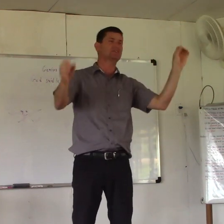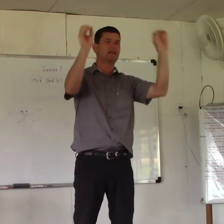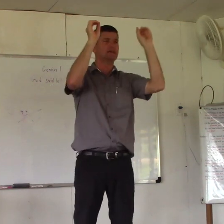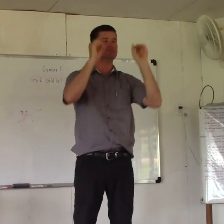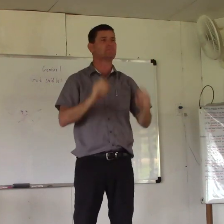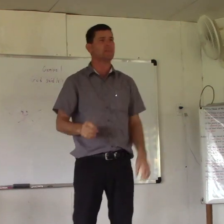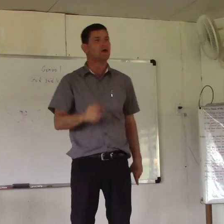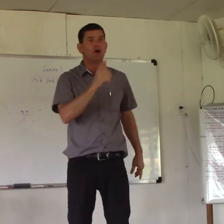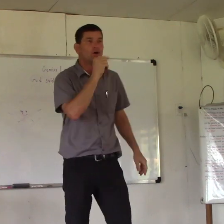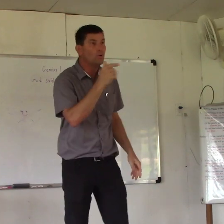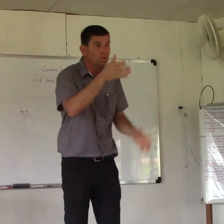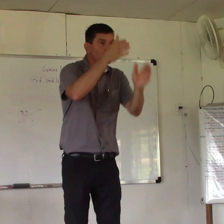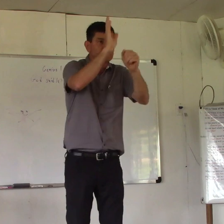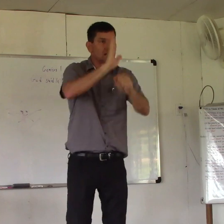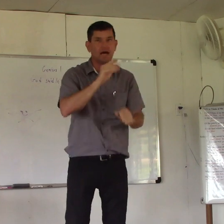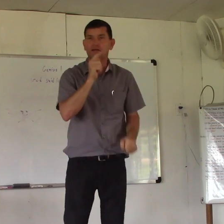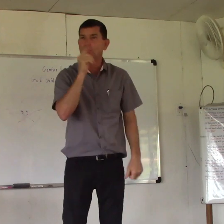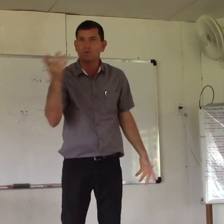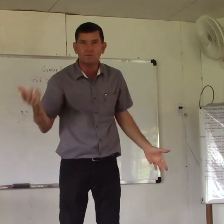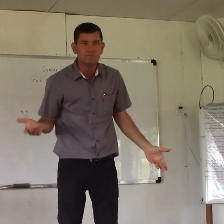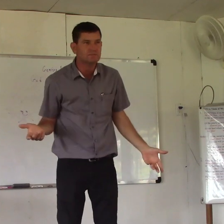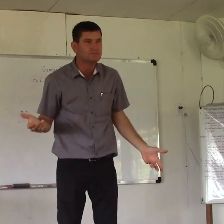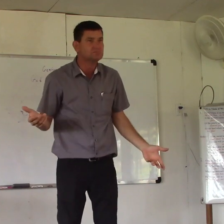none. Who is God? Who?